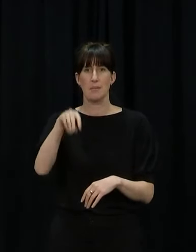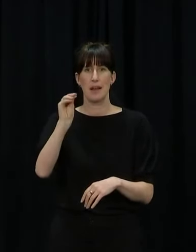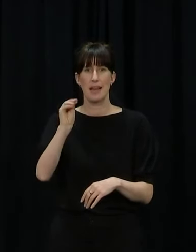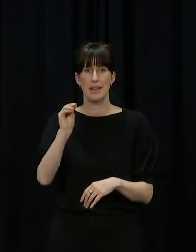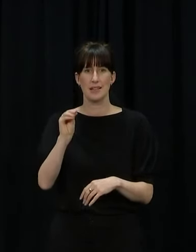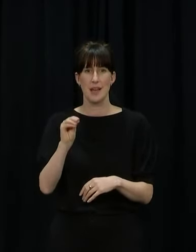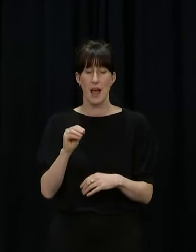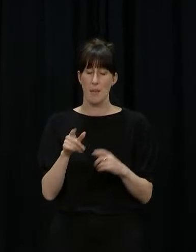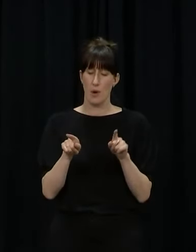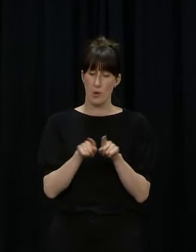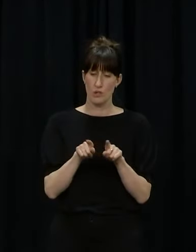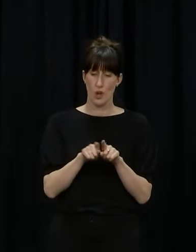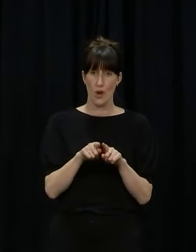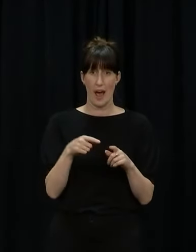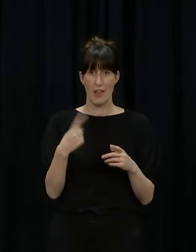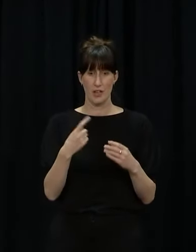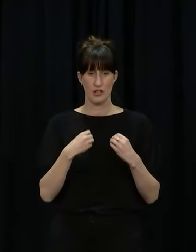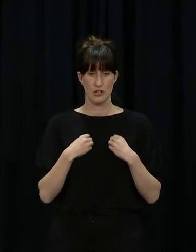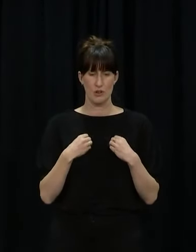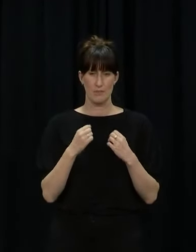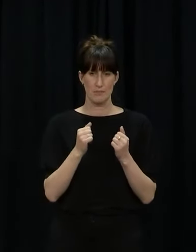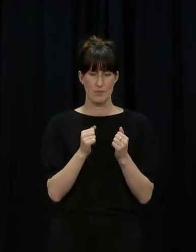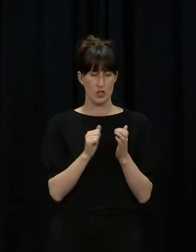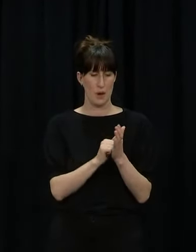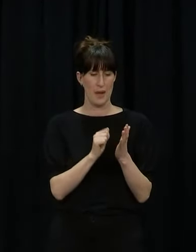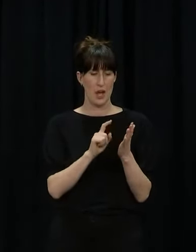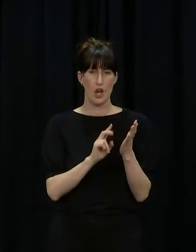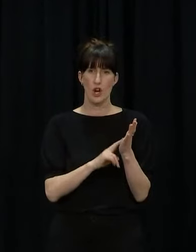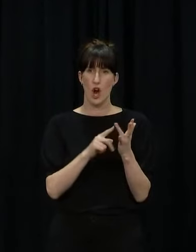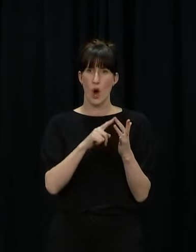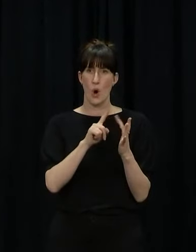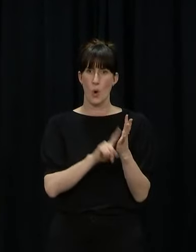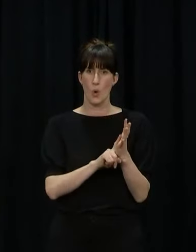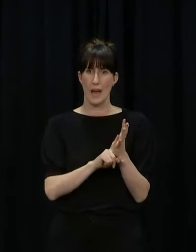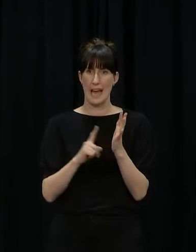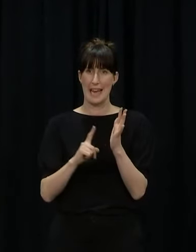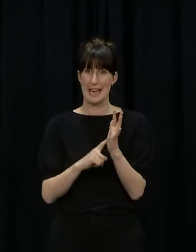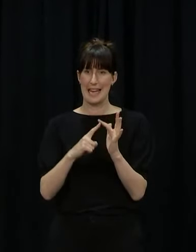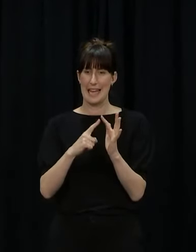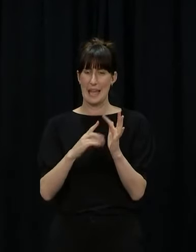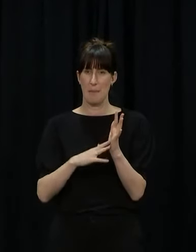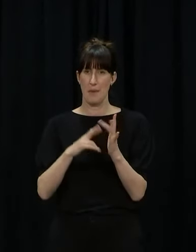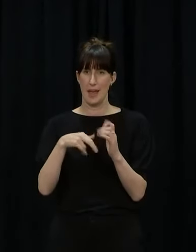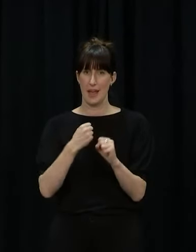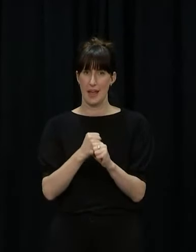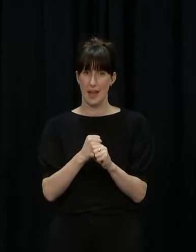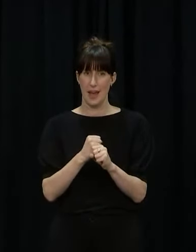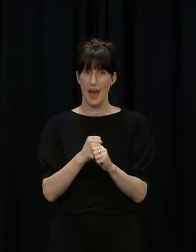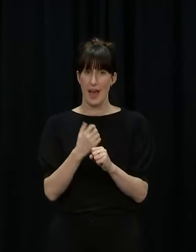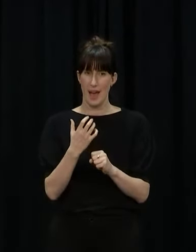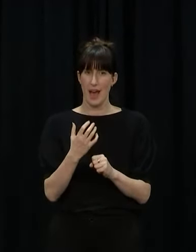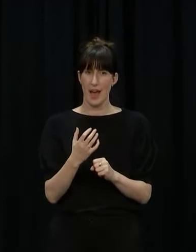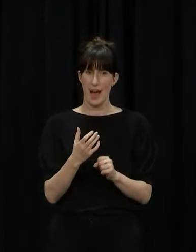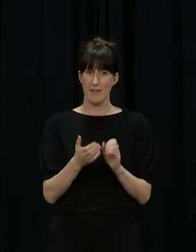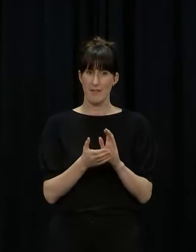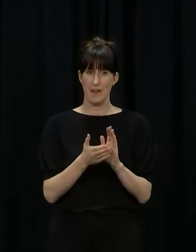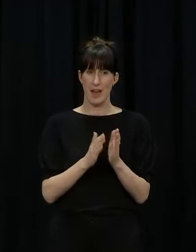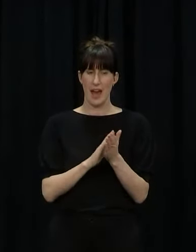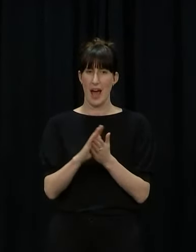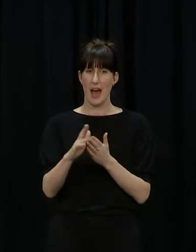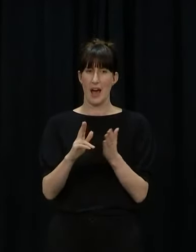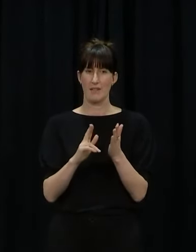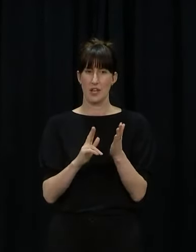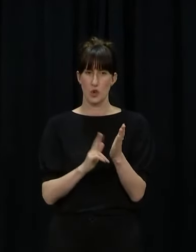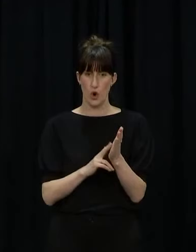to come into work to fulfil essential online orders, and they say they're interacting with delivery drivers and feel unsafe. What's your message